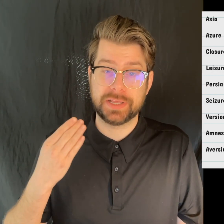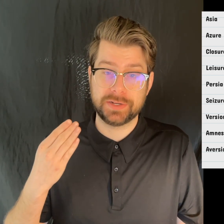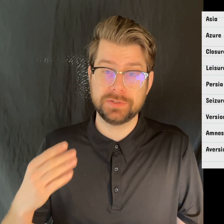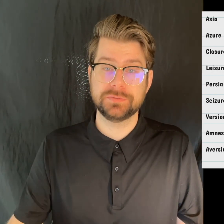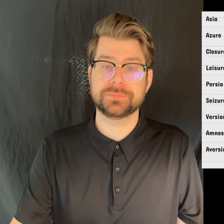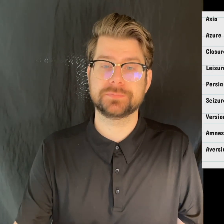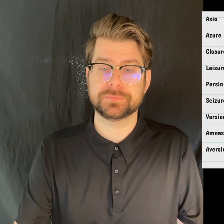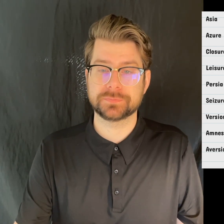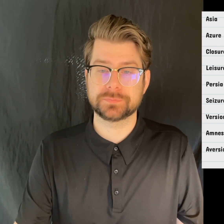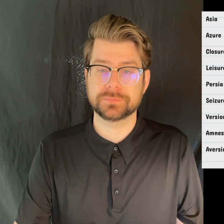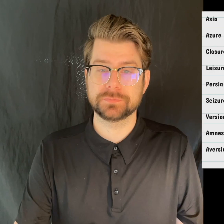explosion,